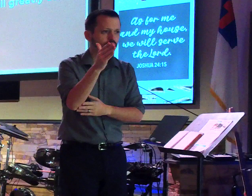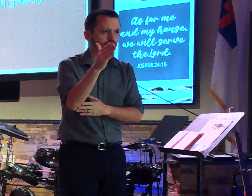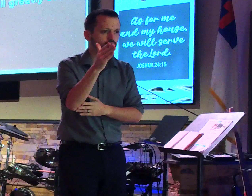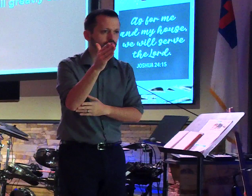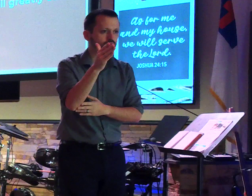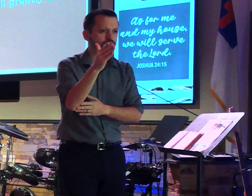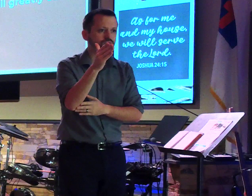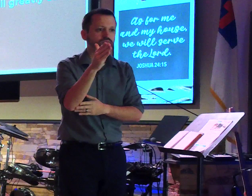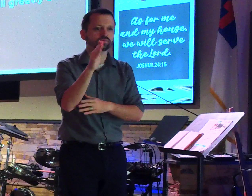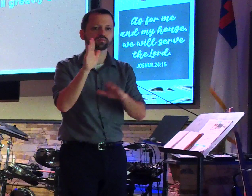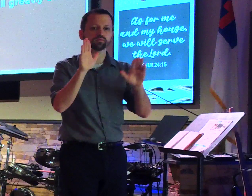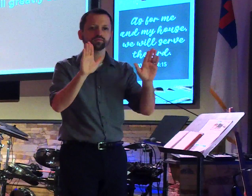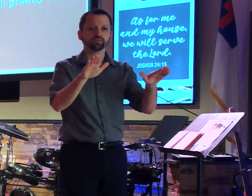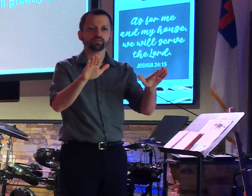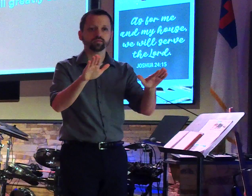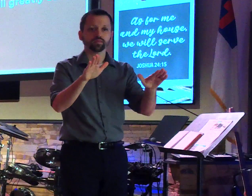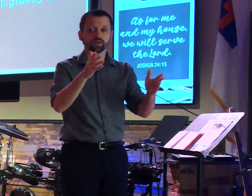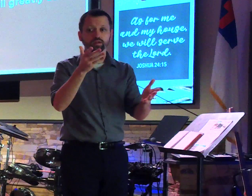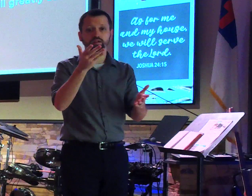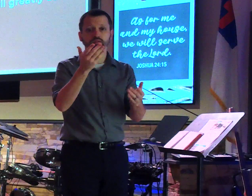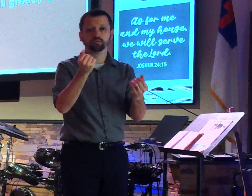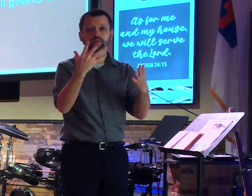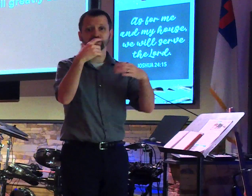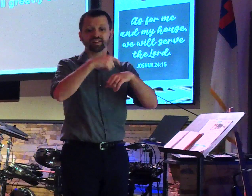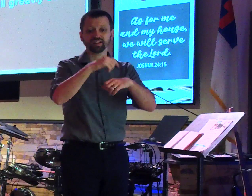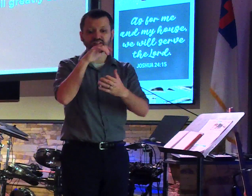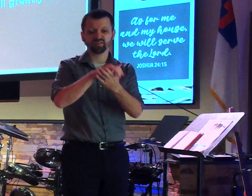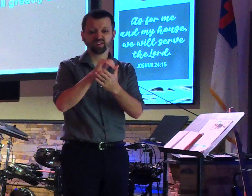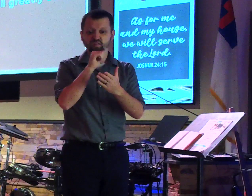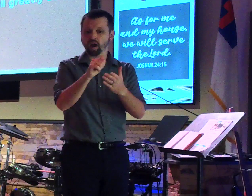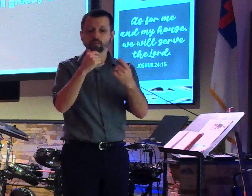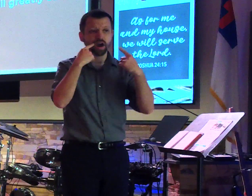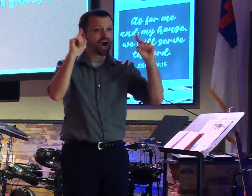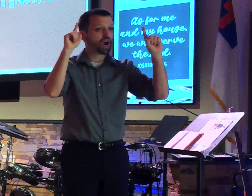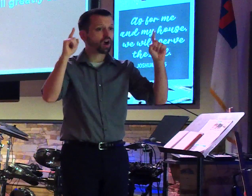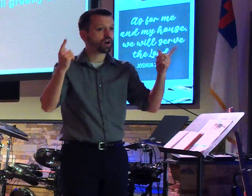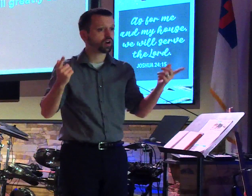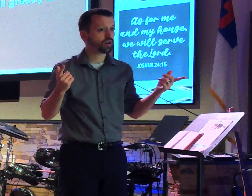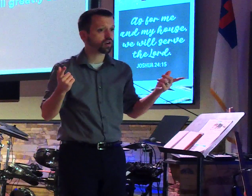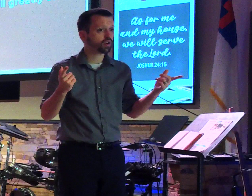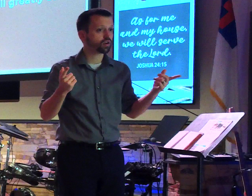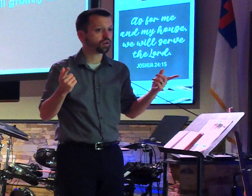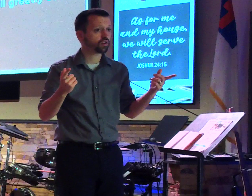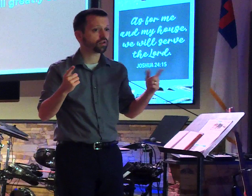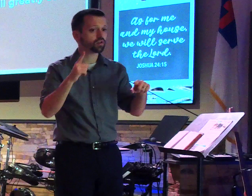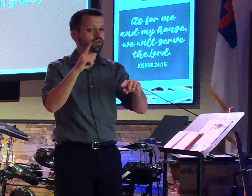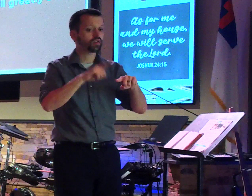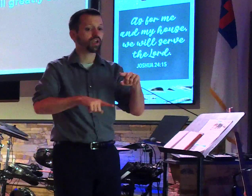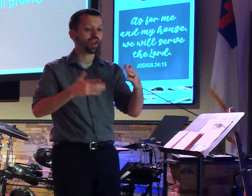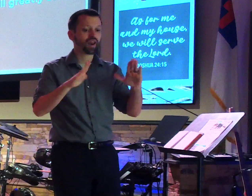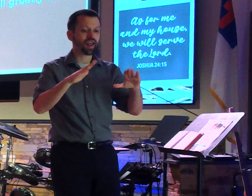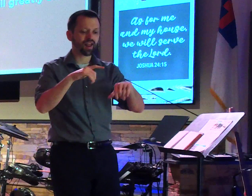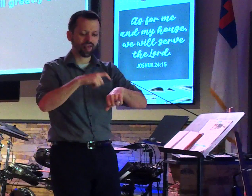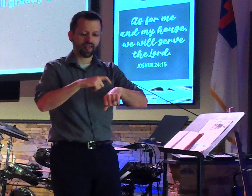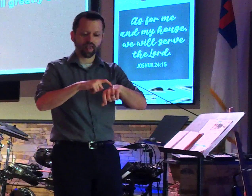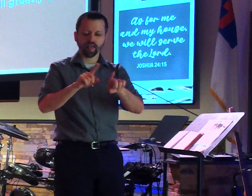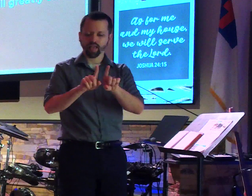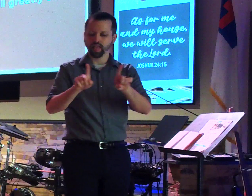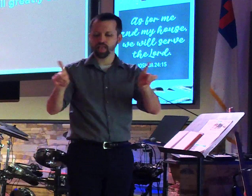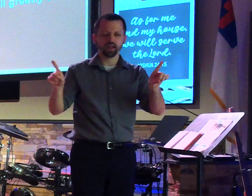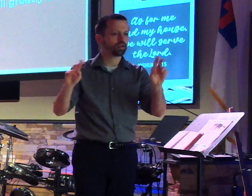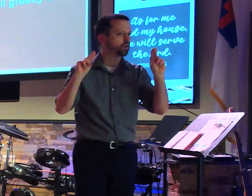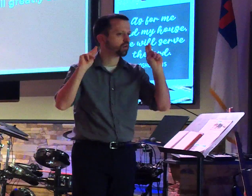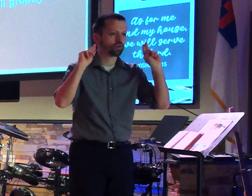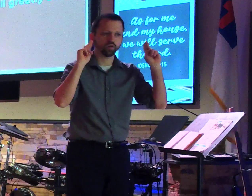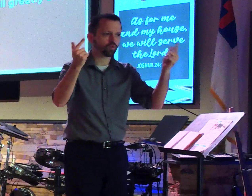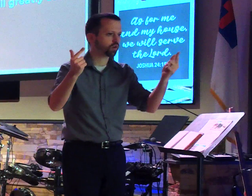And unfortunately, it may not make it. You cannot allow it to separate you. And here's the deal. Sometimes change and